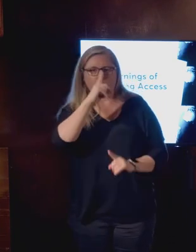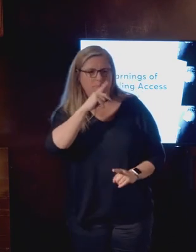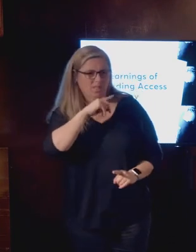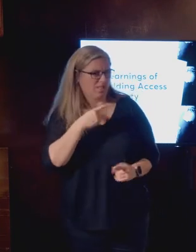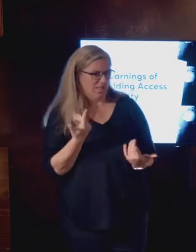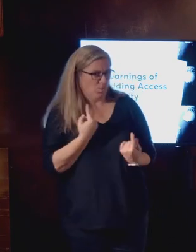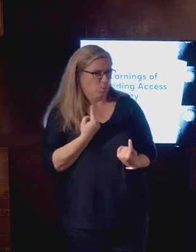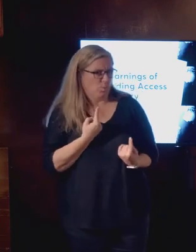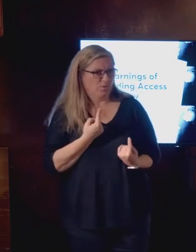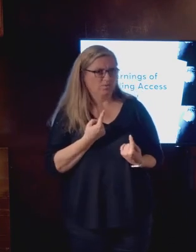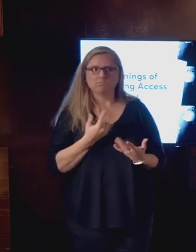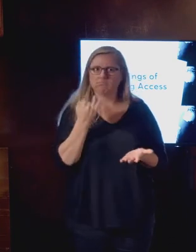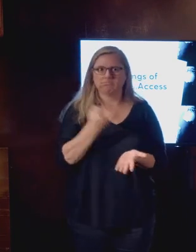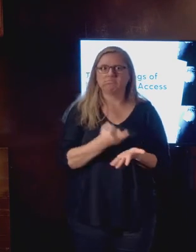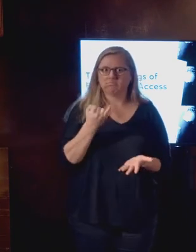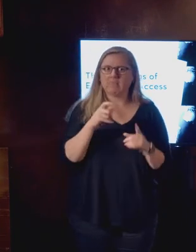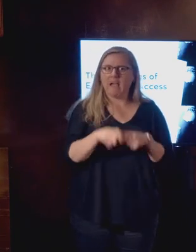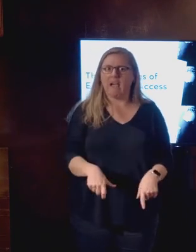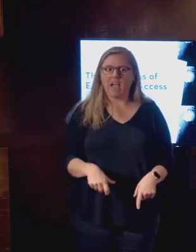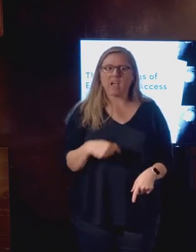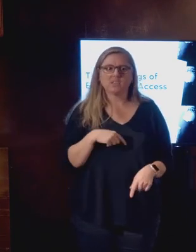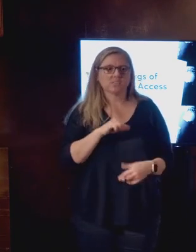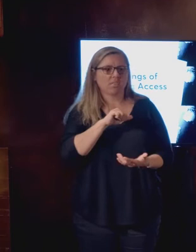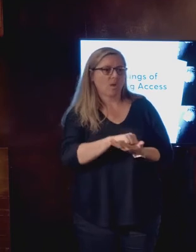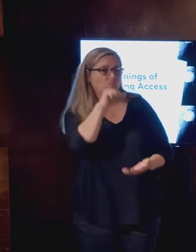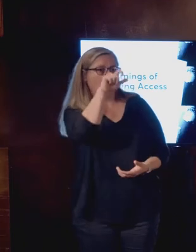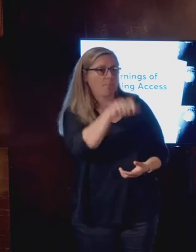basically it's really tricky that you'll get the right type of